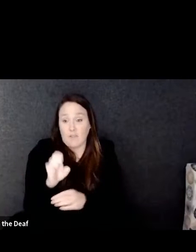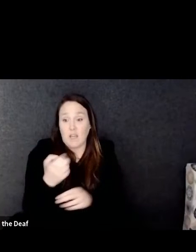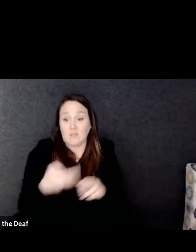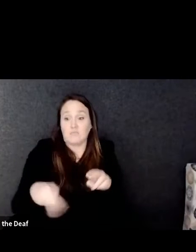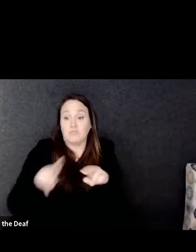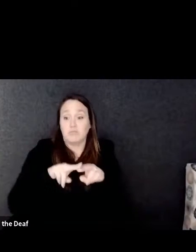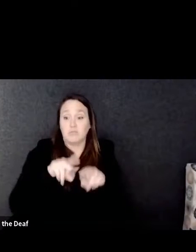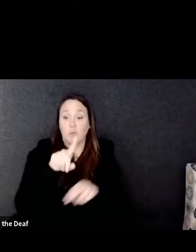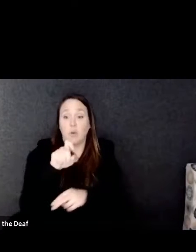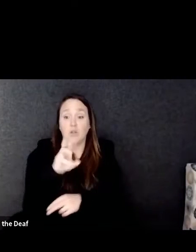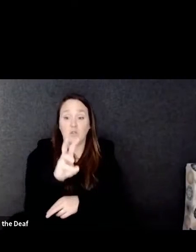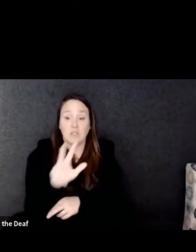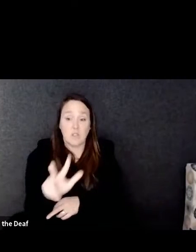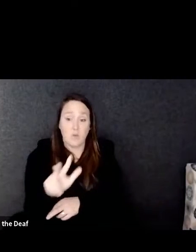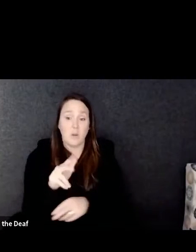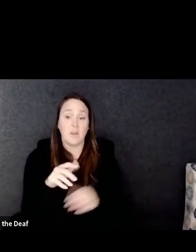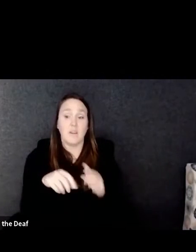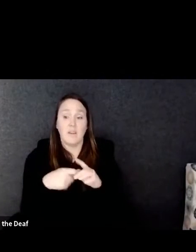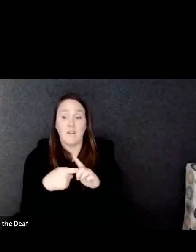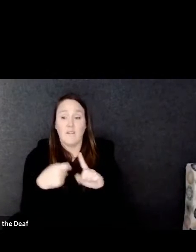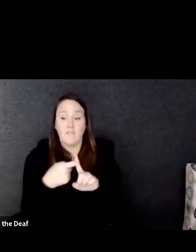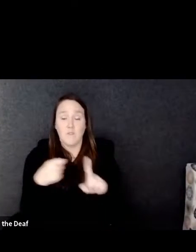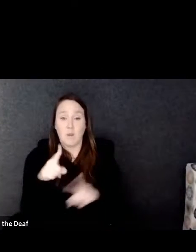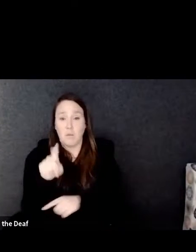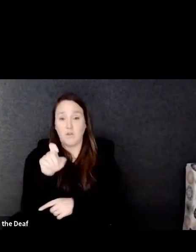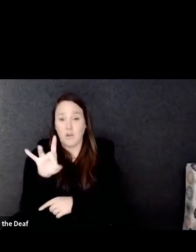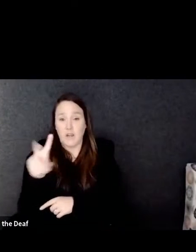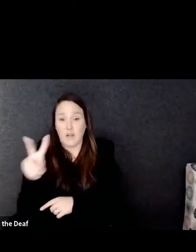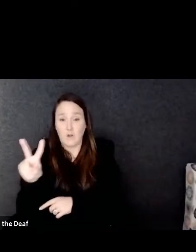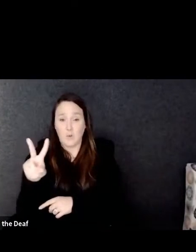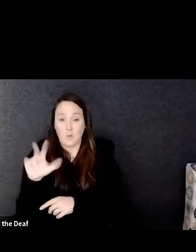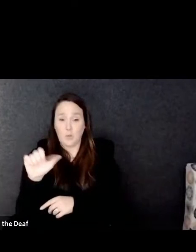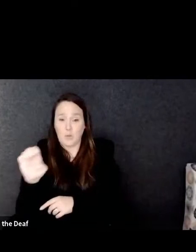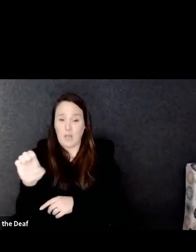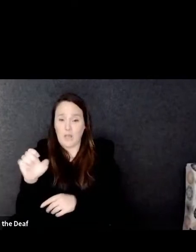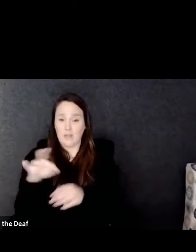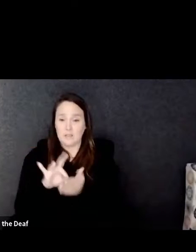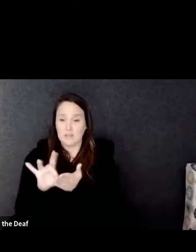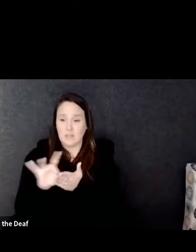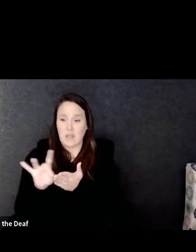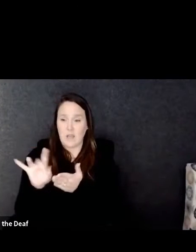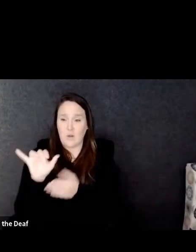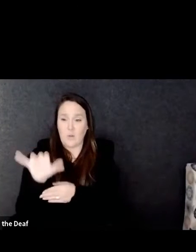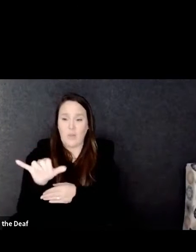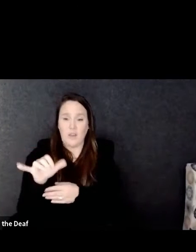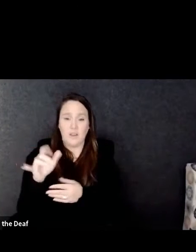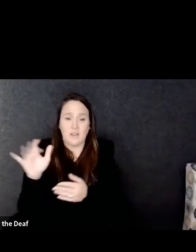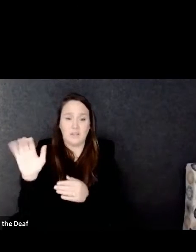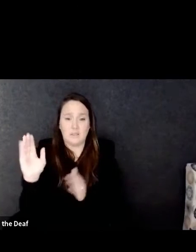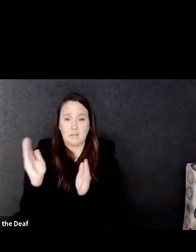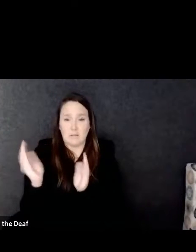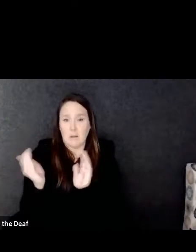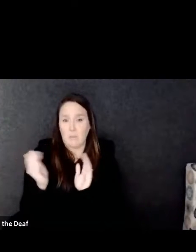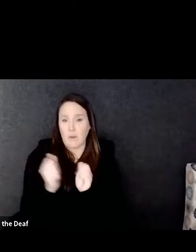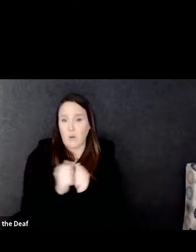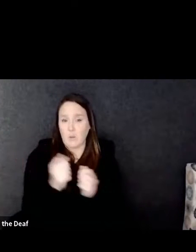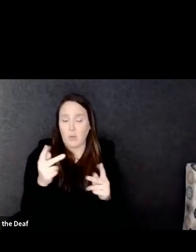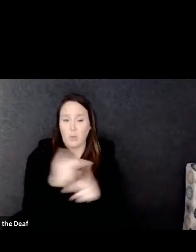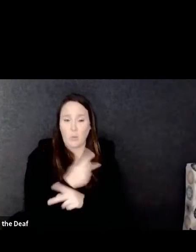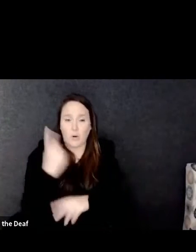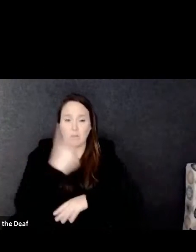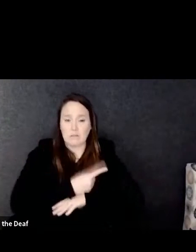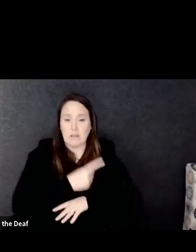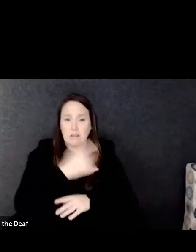of the 182 overall case count increase today. That's on par with some of our worst days back in the summer. Why so bad